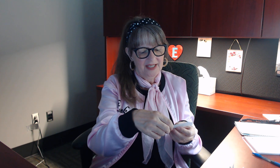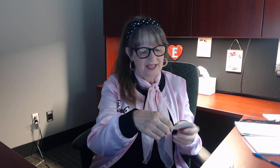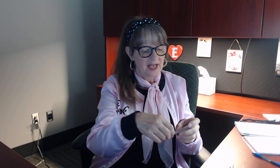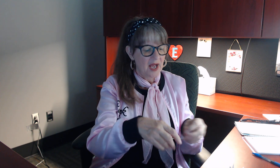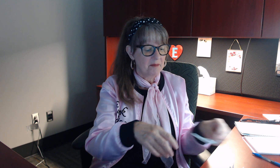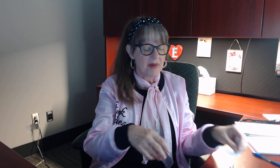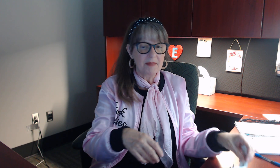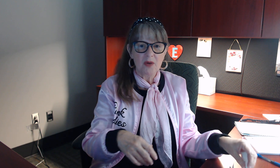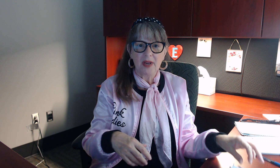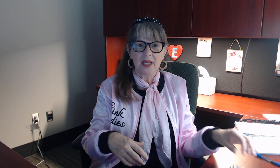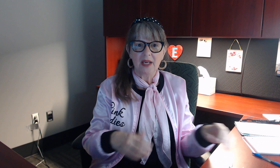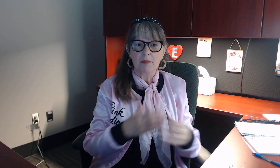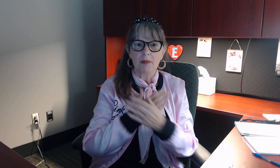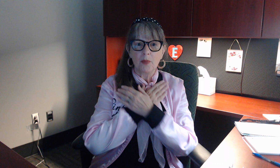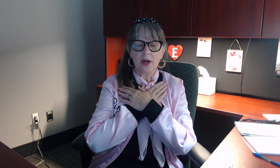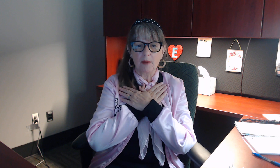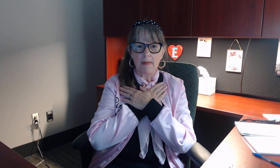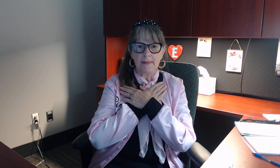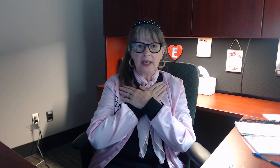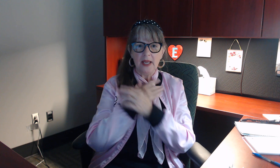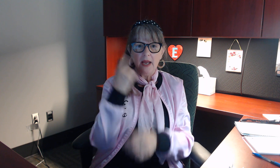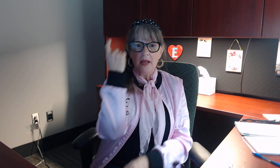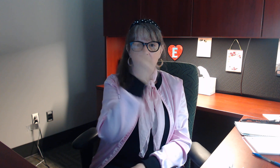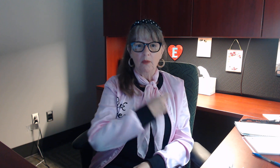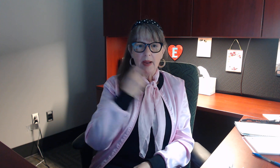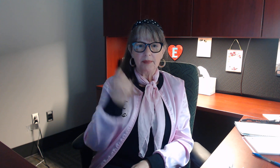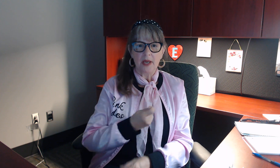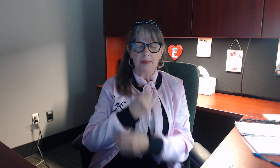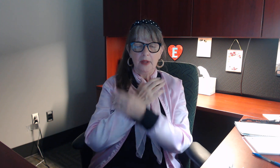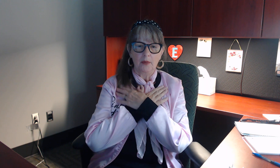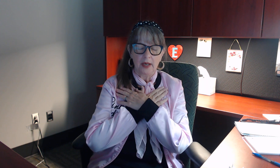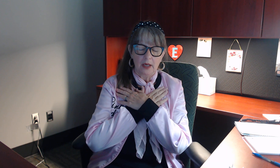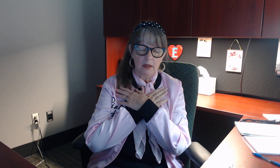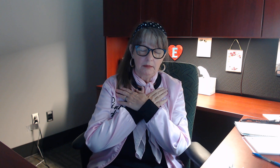A mummy waking up. Remember we had our mummy, and they were wrapped up, and they wake up.